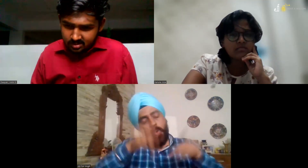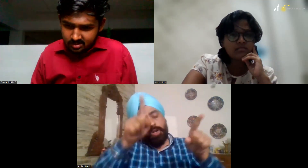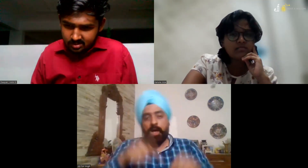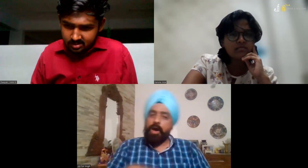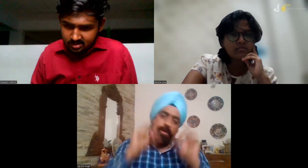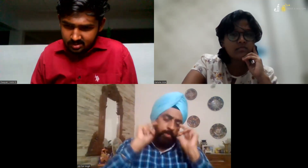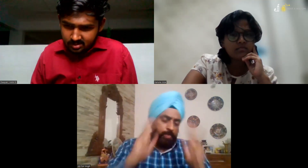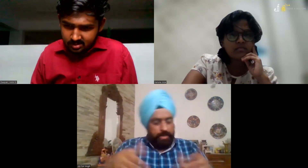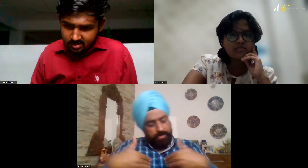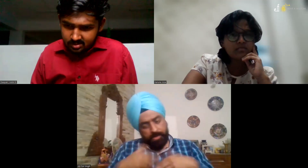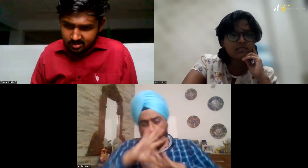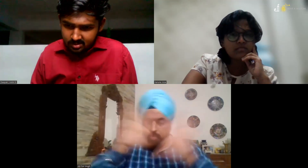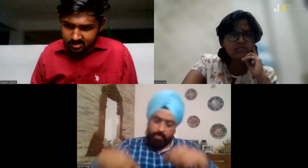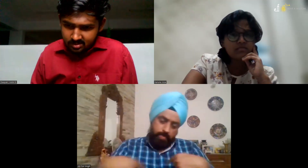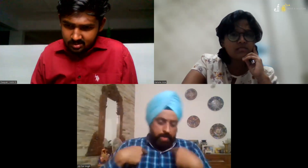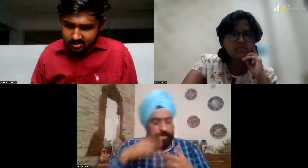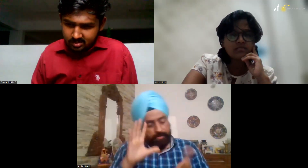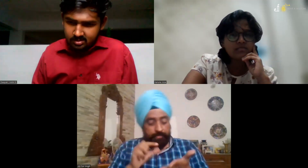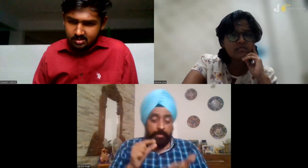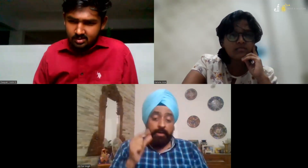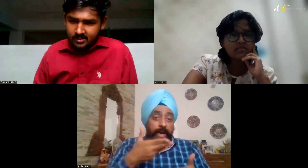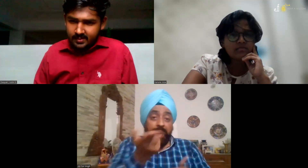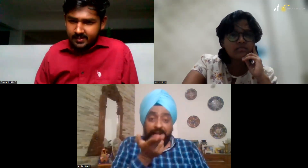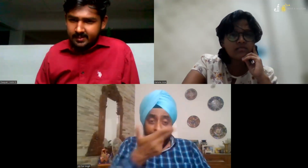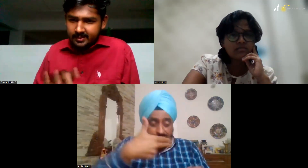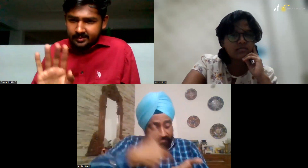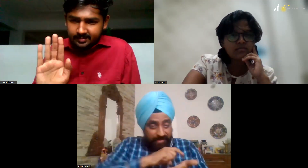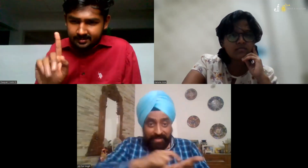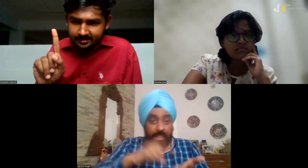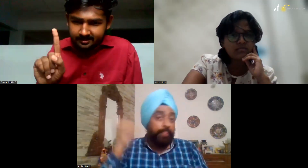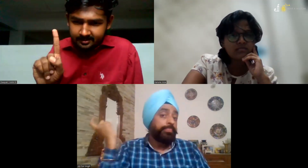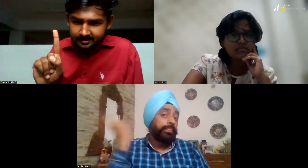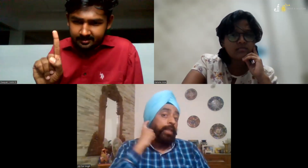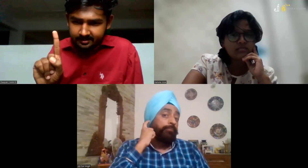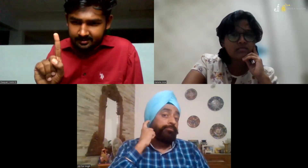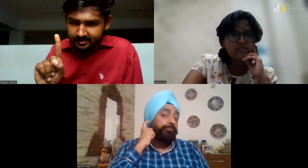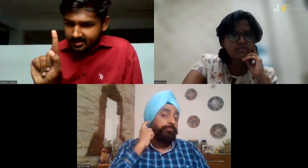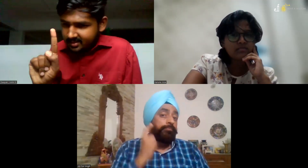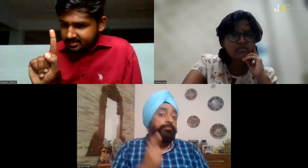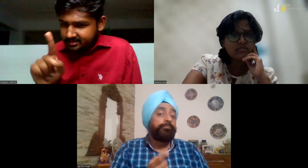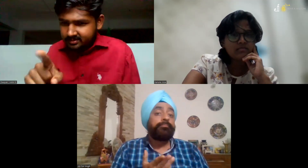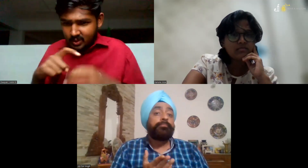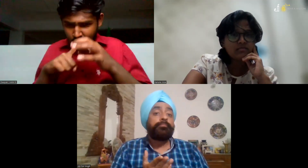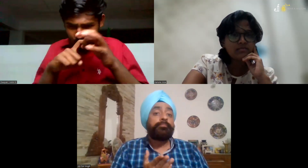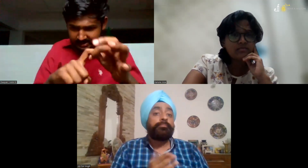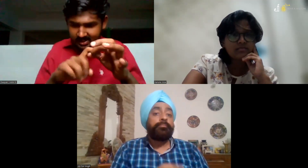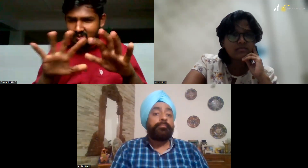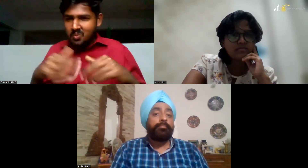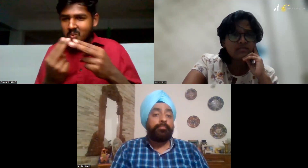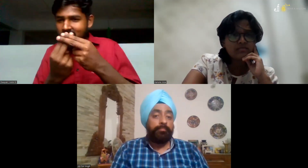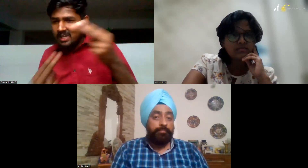the tickets and everything. So this is how it was arranged. And then they also questioned us, just a